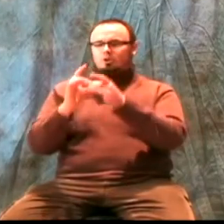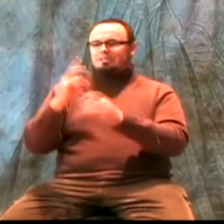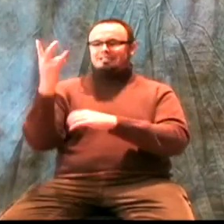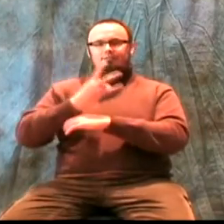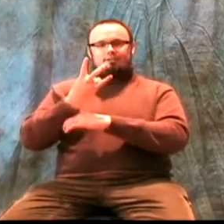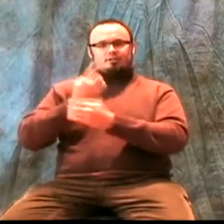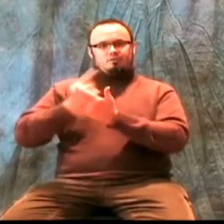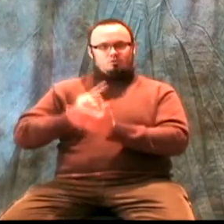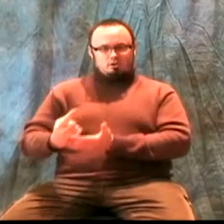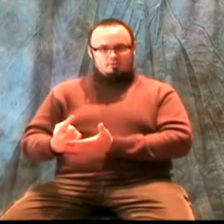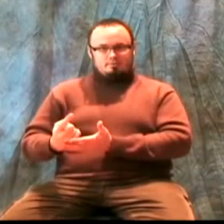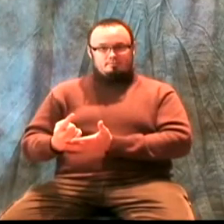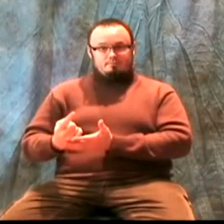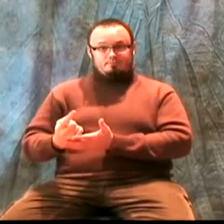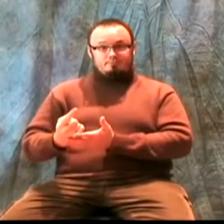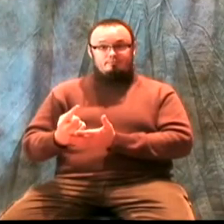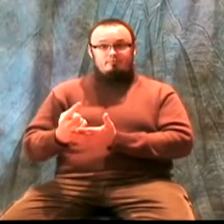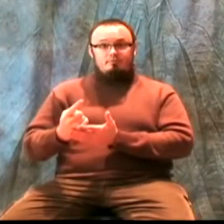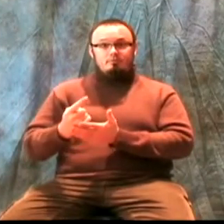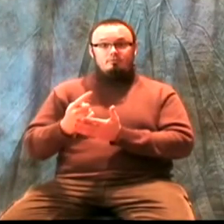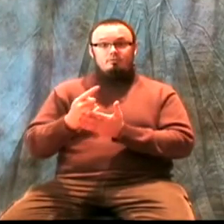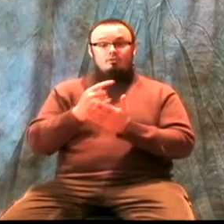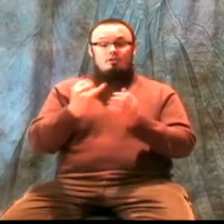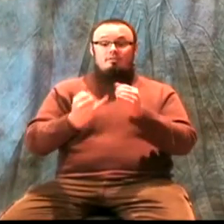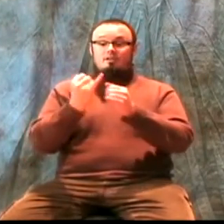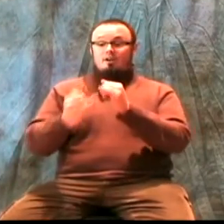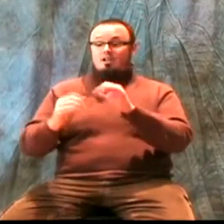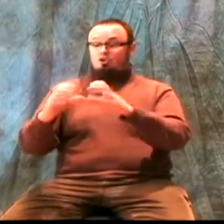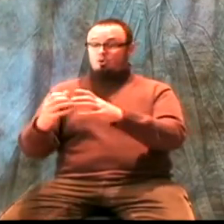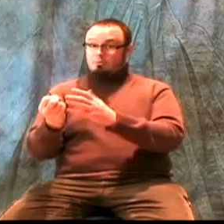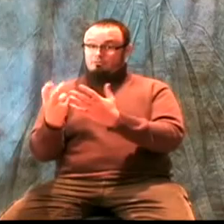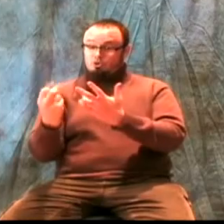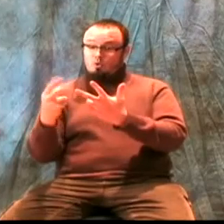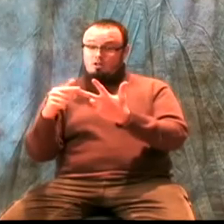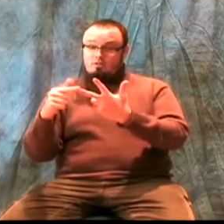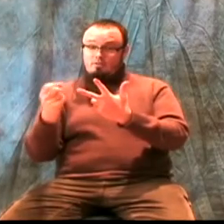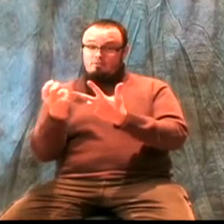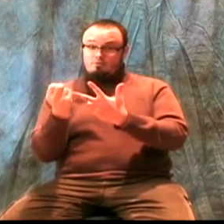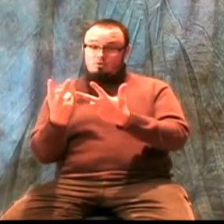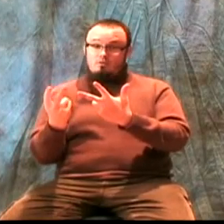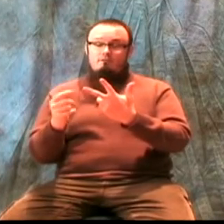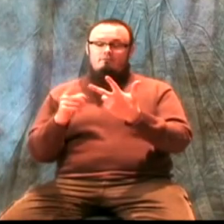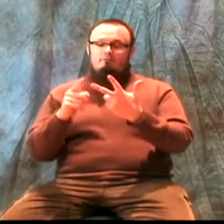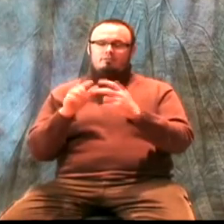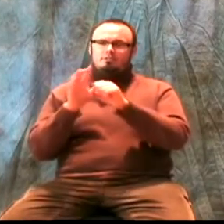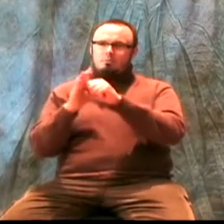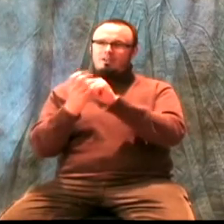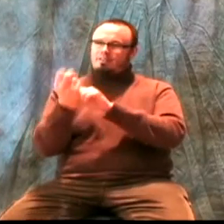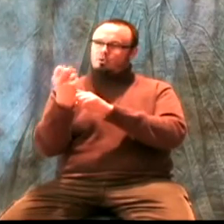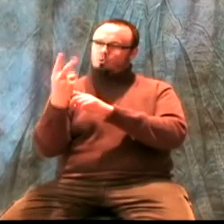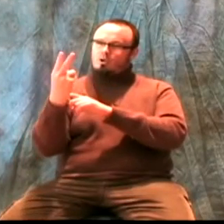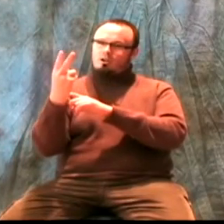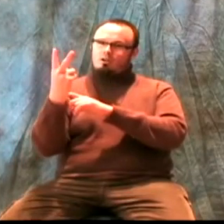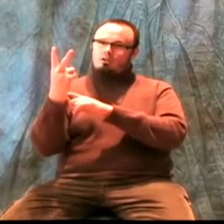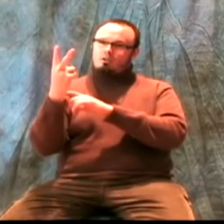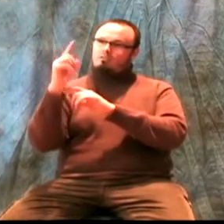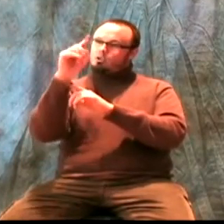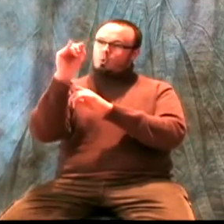week. And a last group of 12 that are symbolic of the 12 signs of the zodiac and the